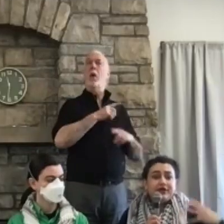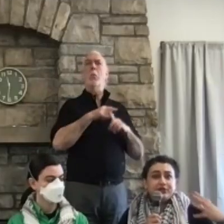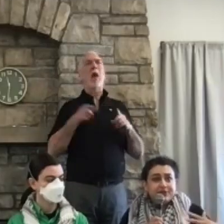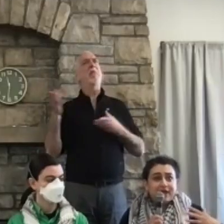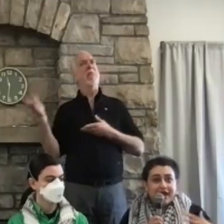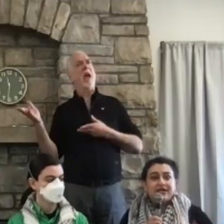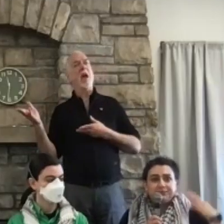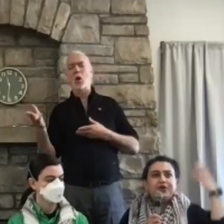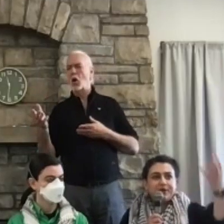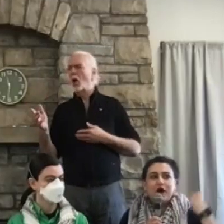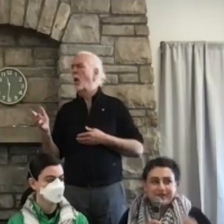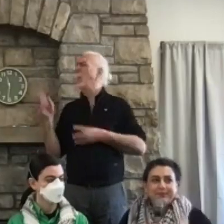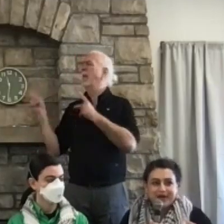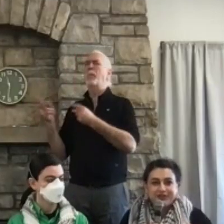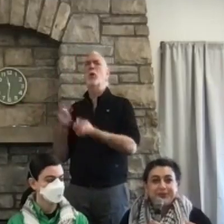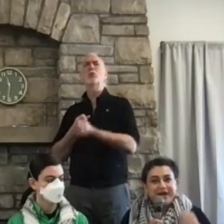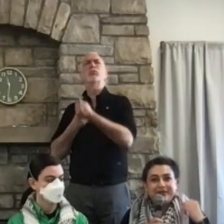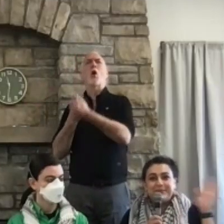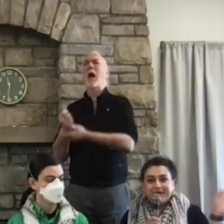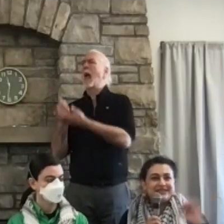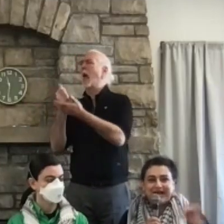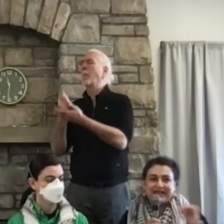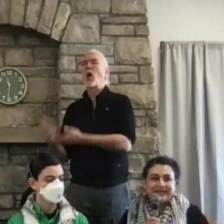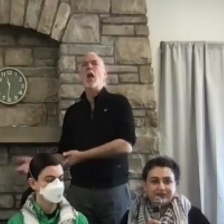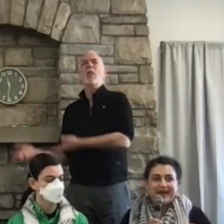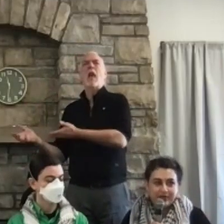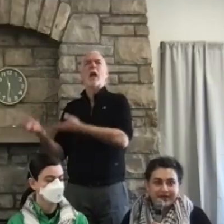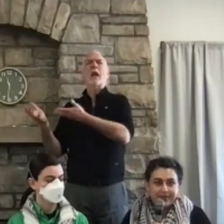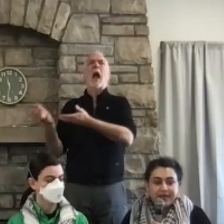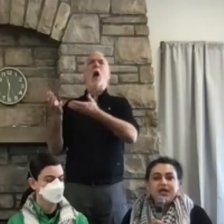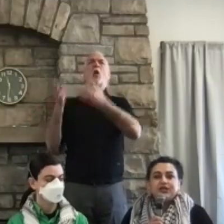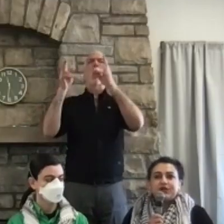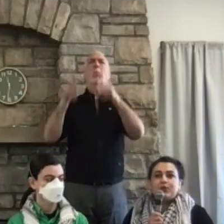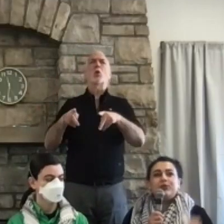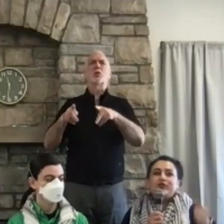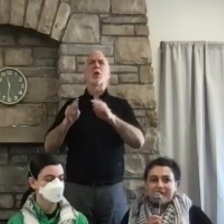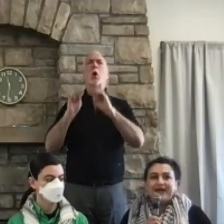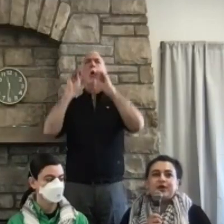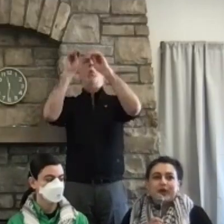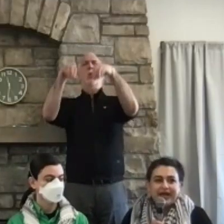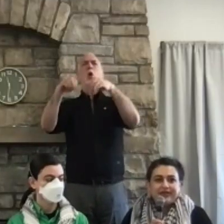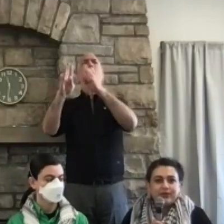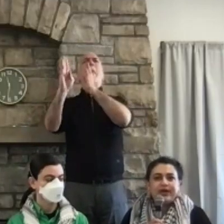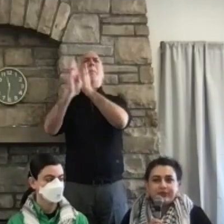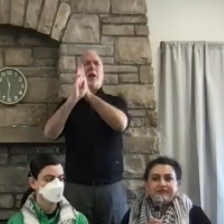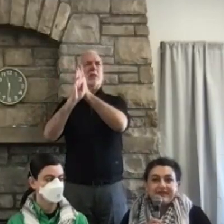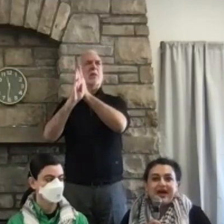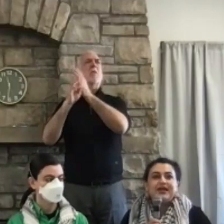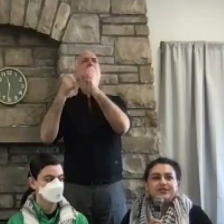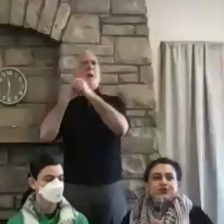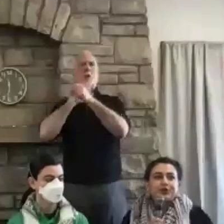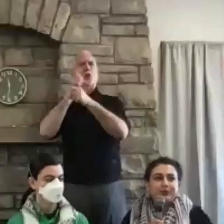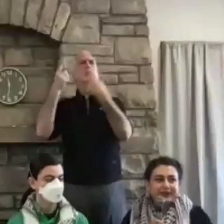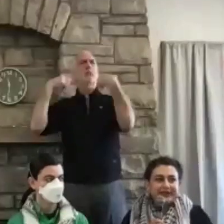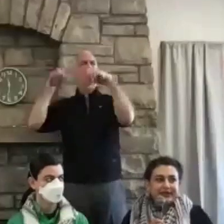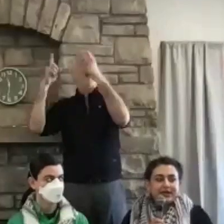individual, carry their supplies and put them on that bus. You bet that bus is not gonna leave without them. So we will find a way, and the way we find that